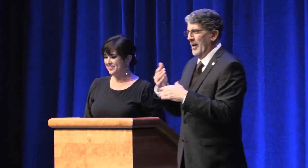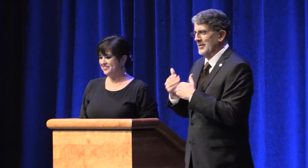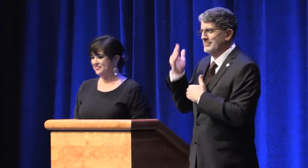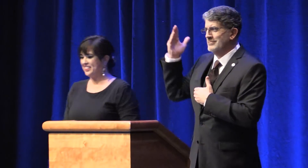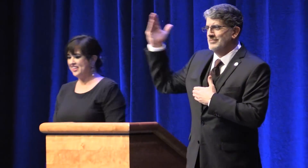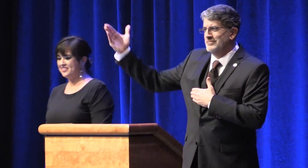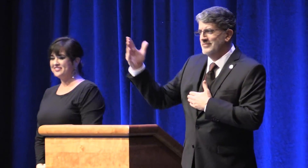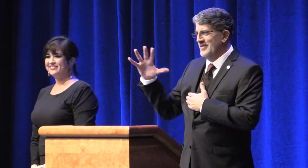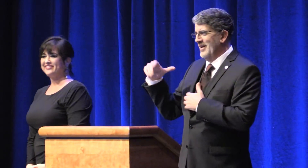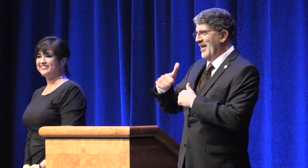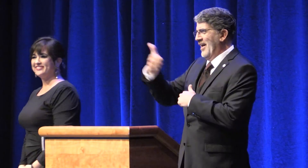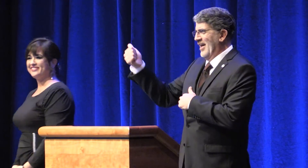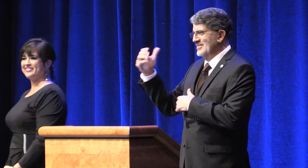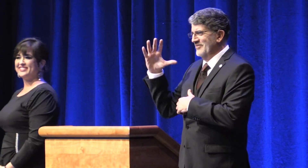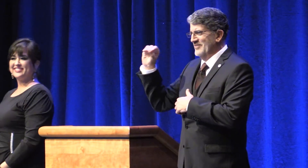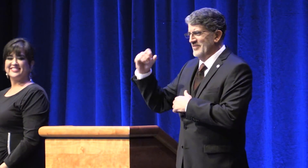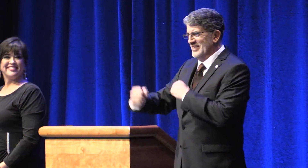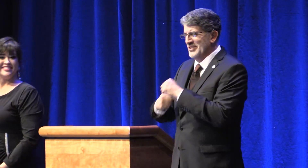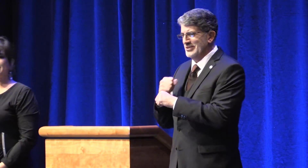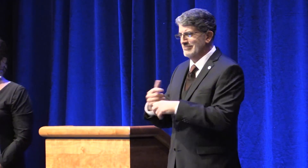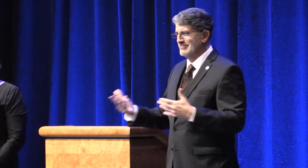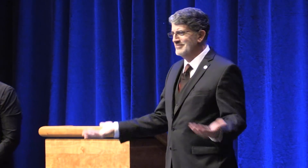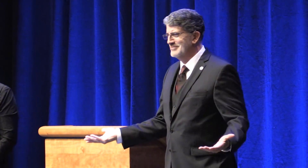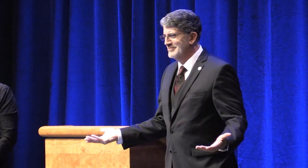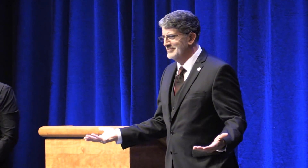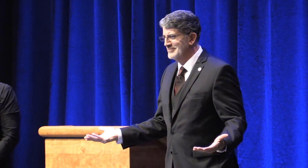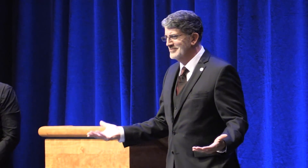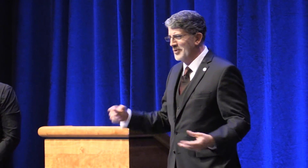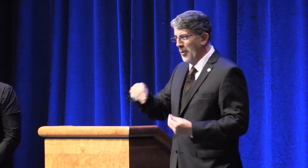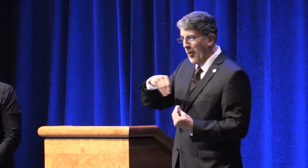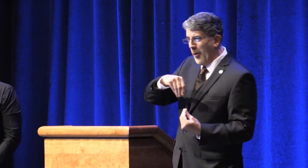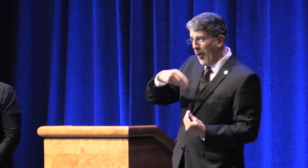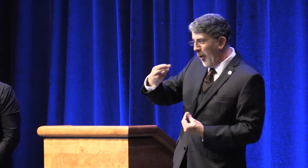Wow. What's going to happen in the next 50 years?